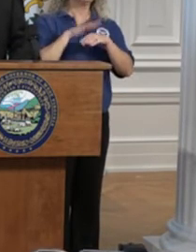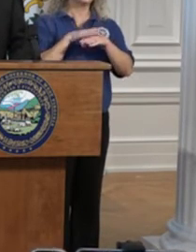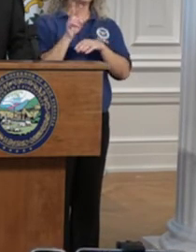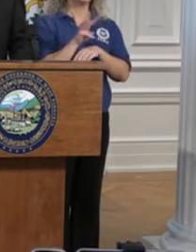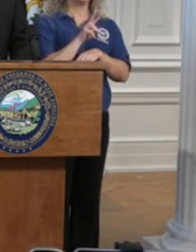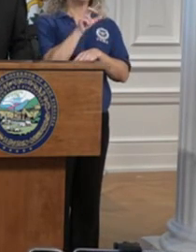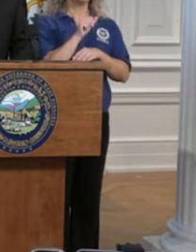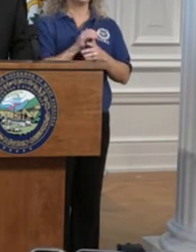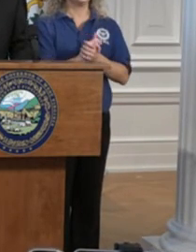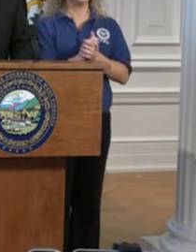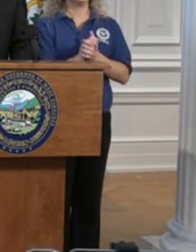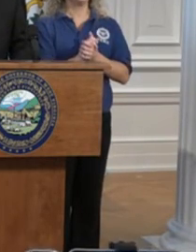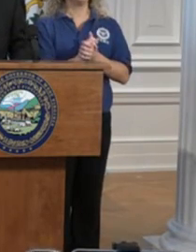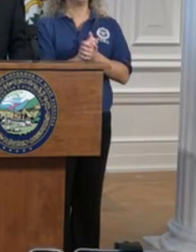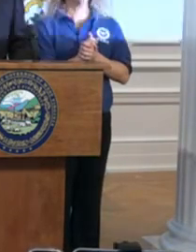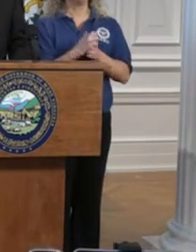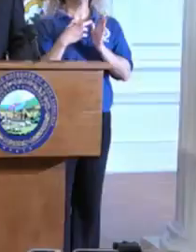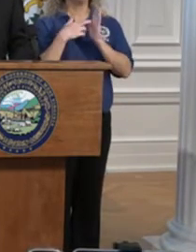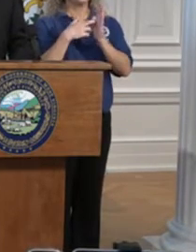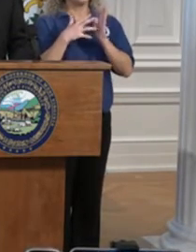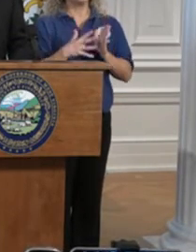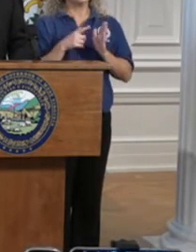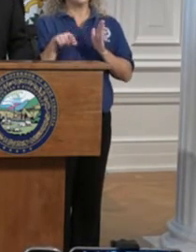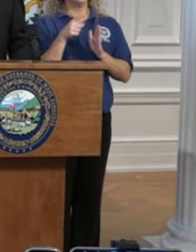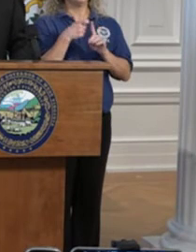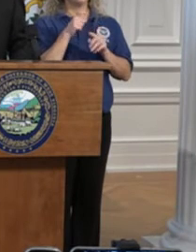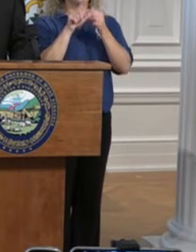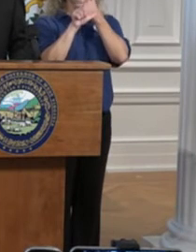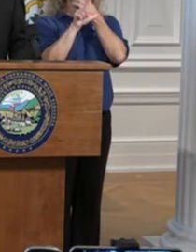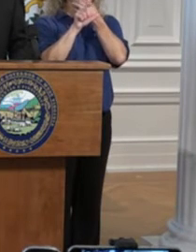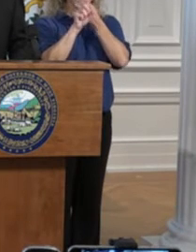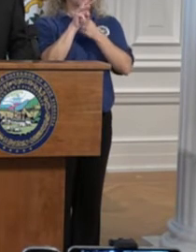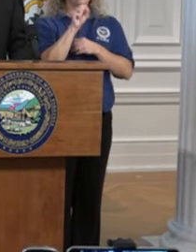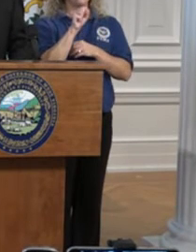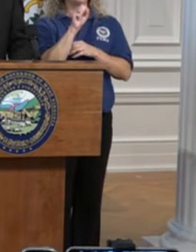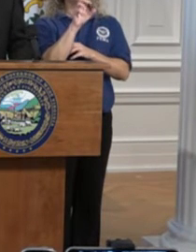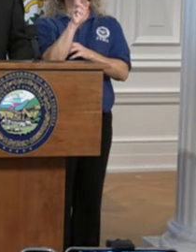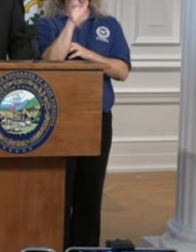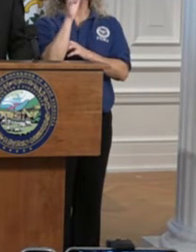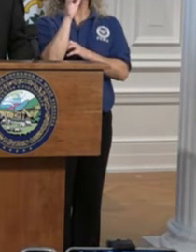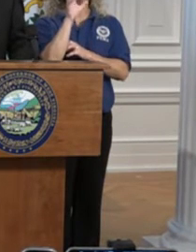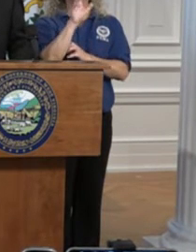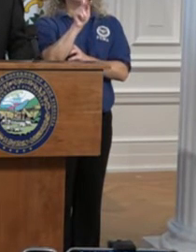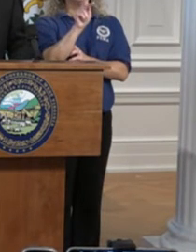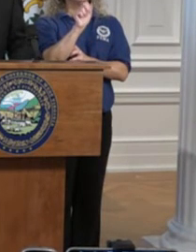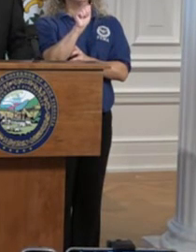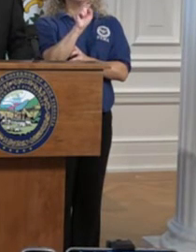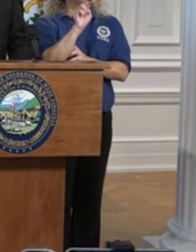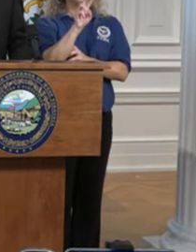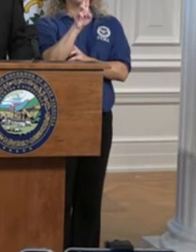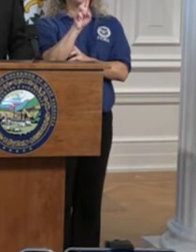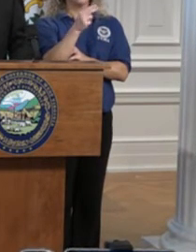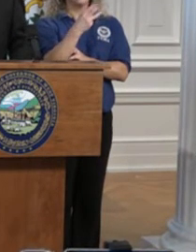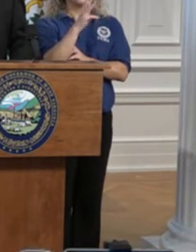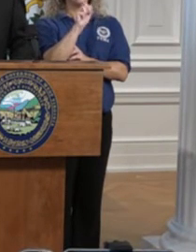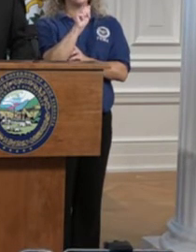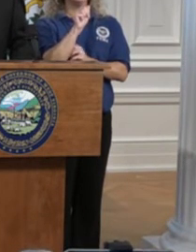Virginia, and we have some representatives from Lowe's of Canal City who has agreed to basically give